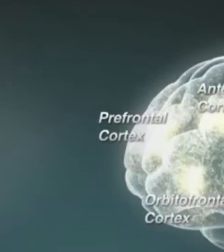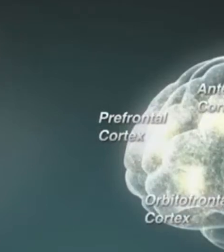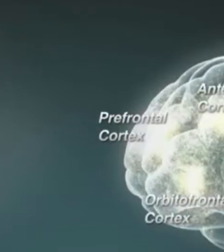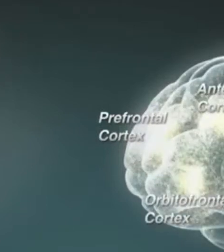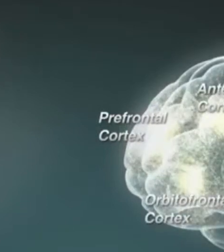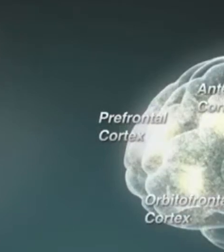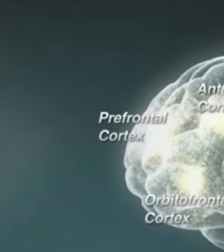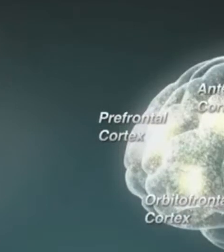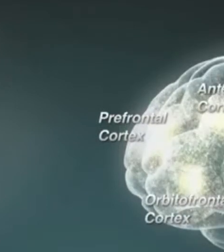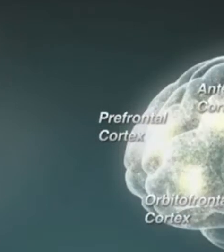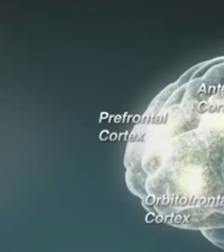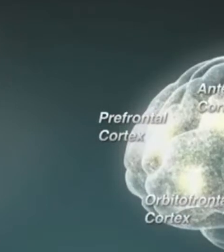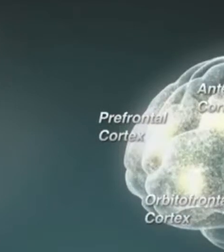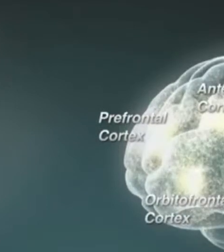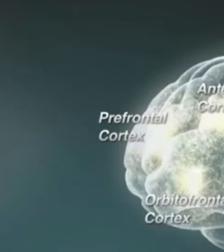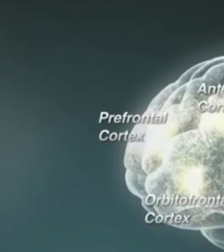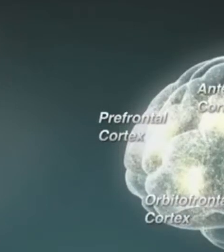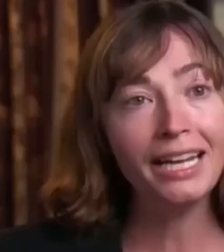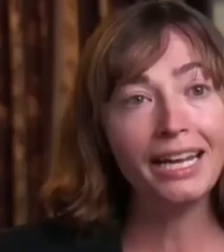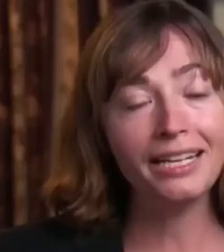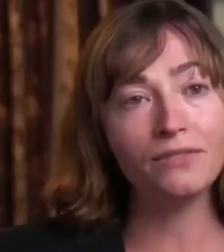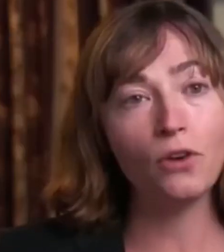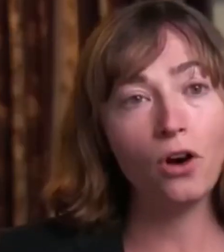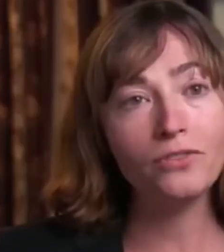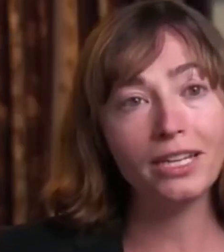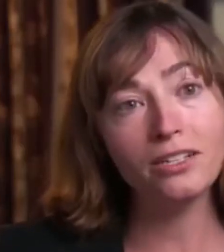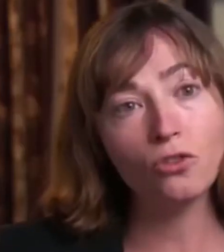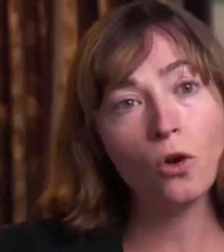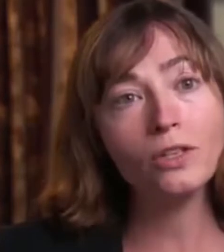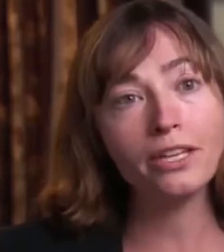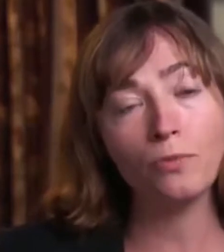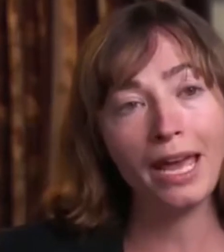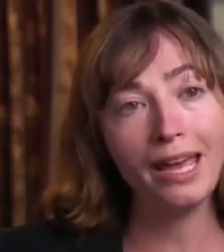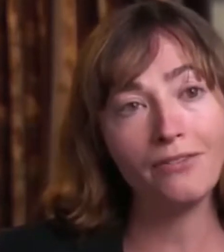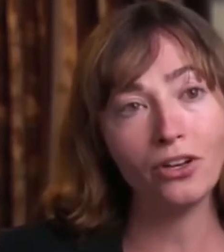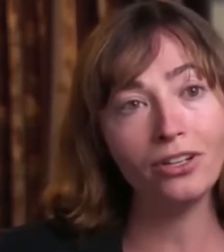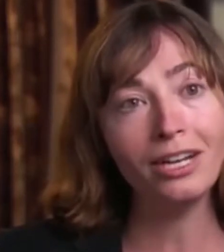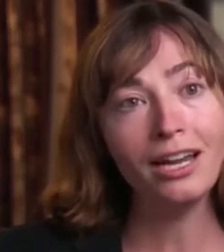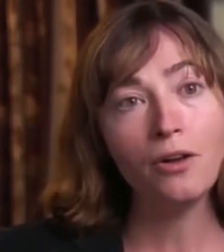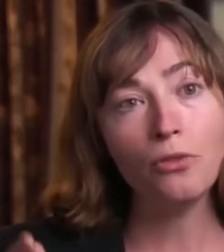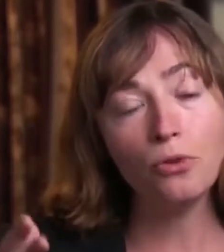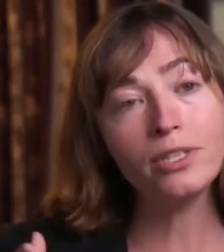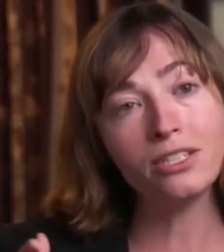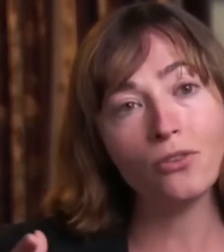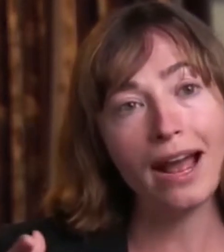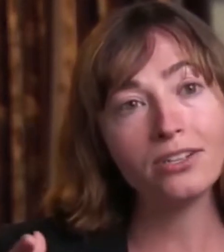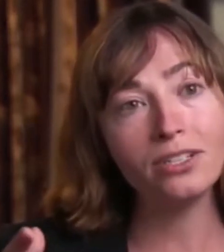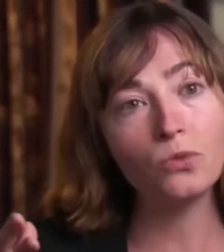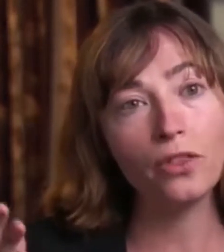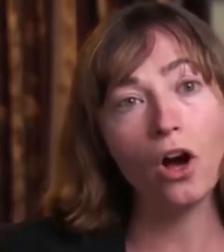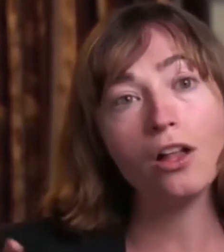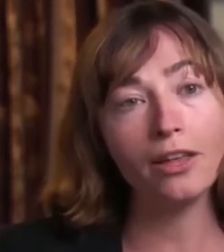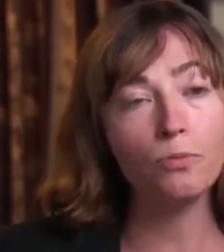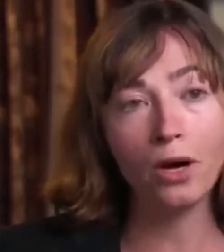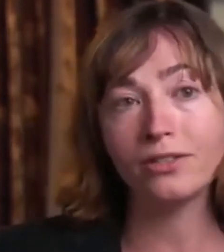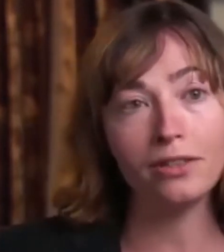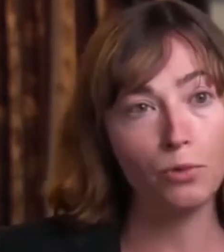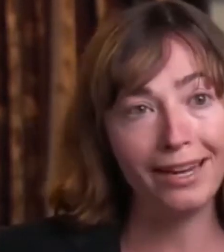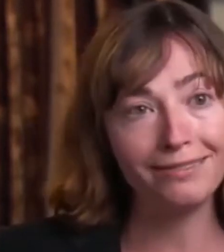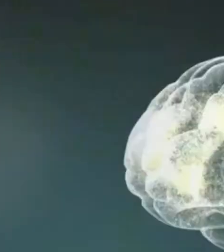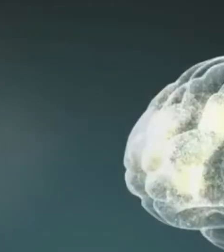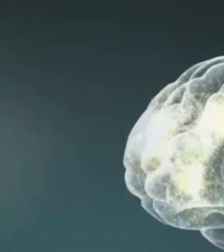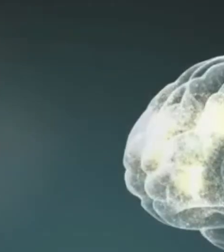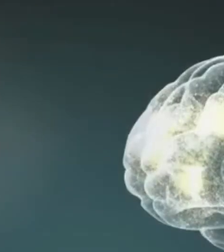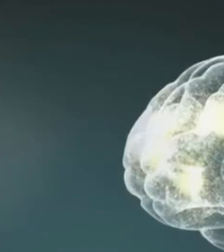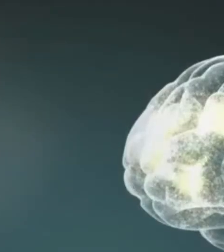cortex. This region doesn't act alone. It's involved in controlling your behavior through its interactions with all other parts of the